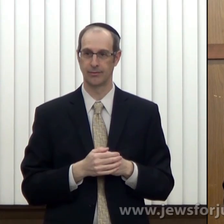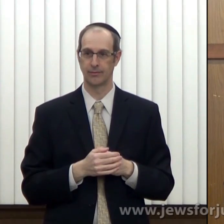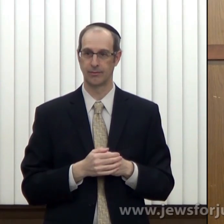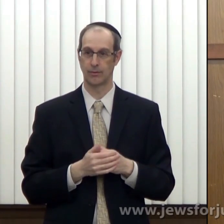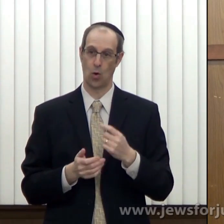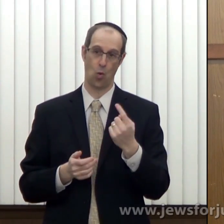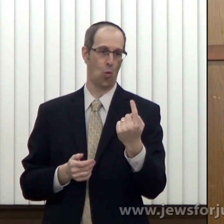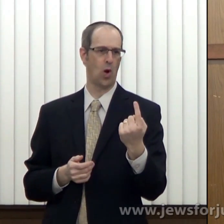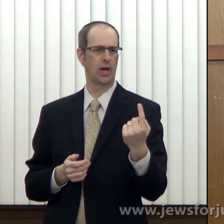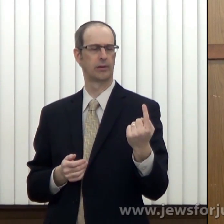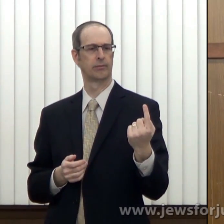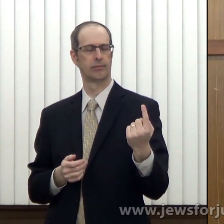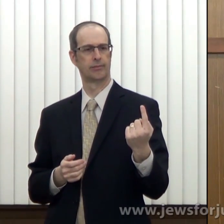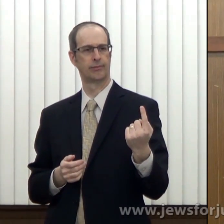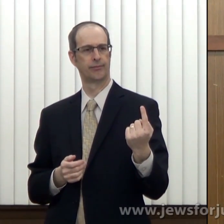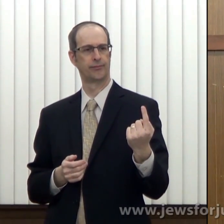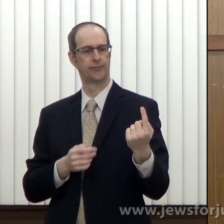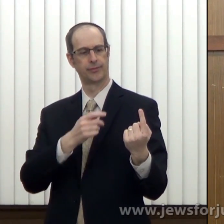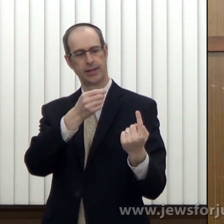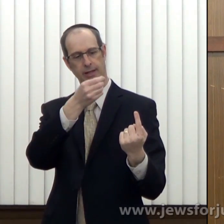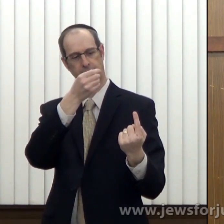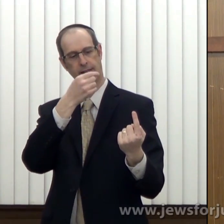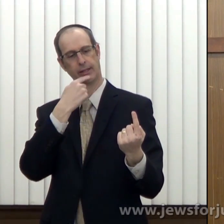One of them said to me,